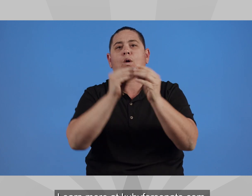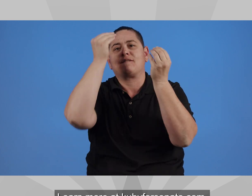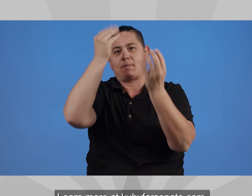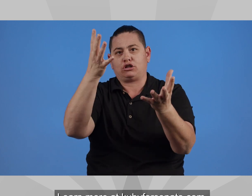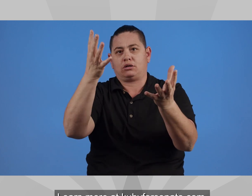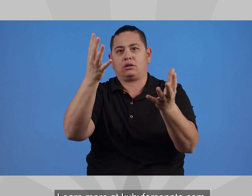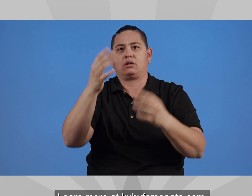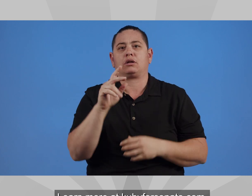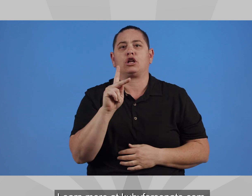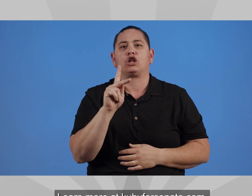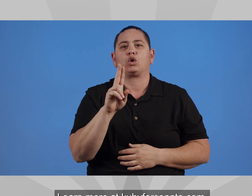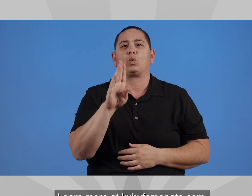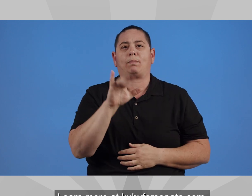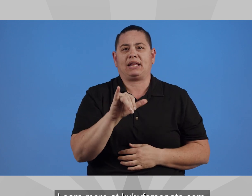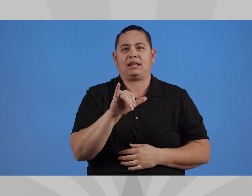Learn more at